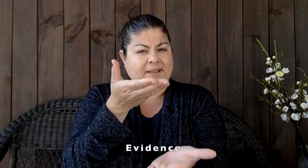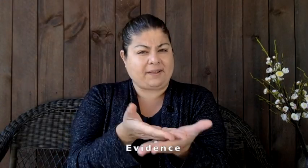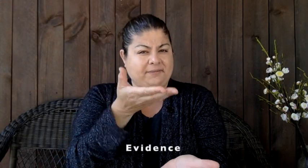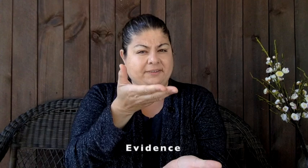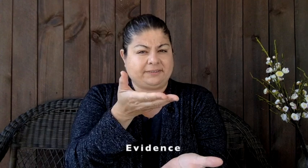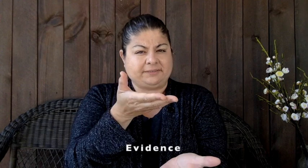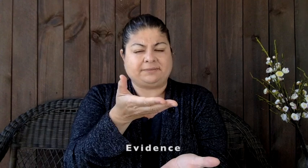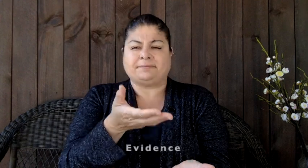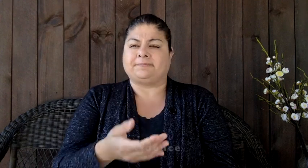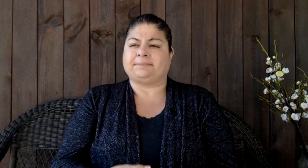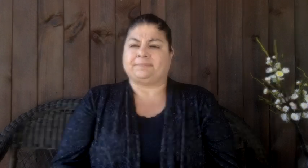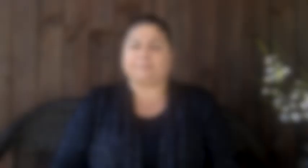evidence,